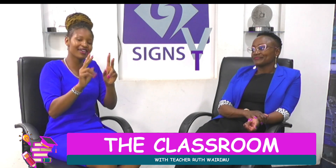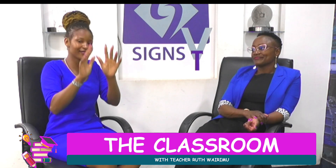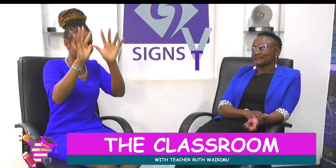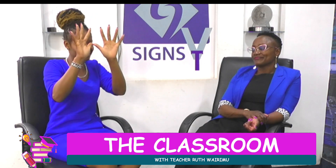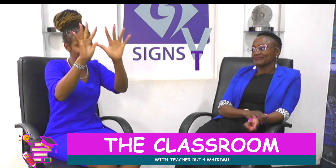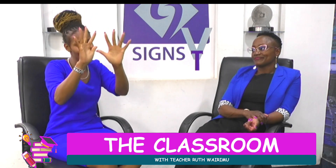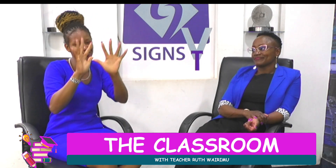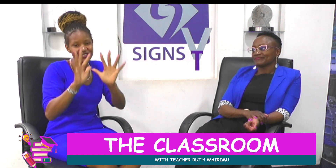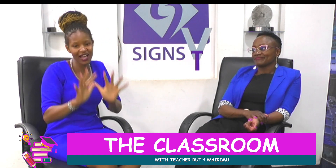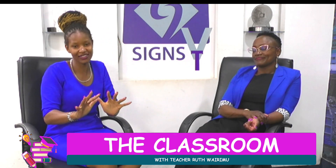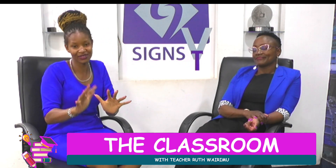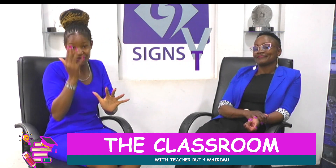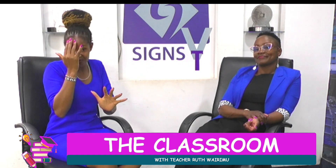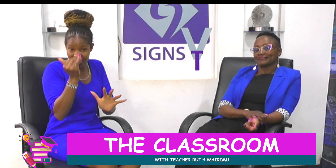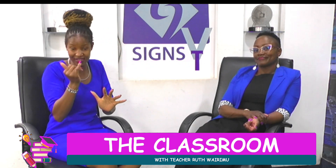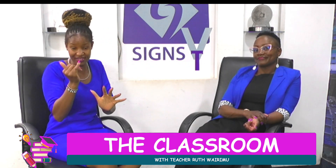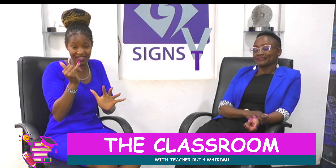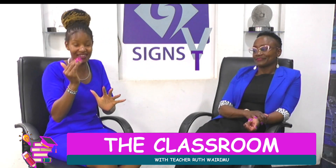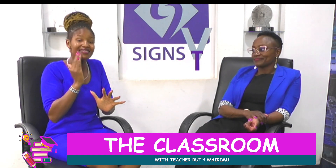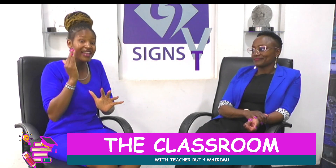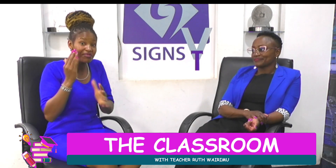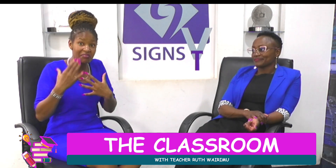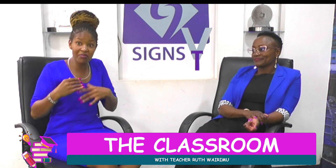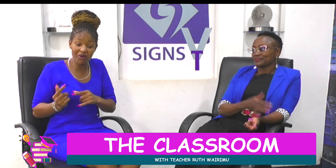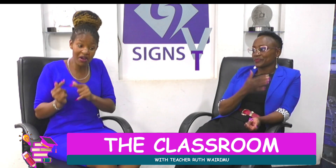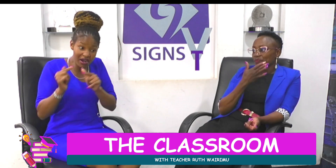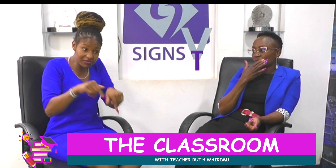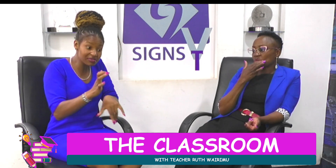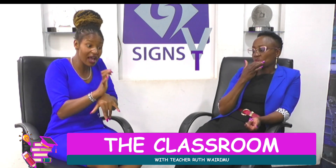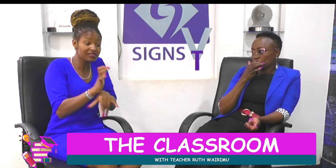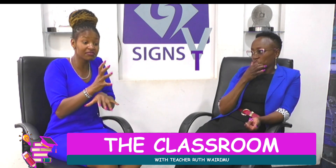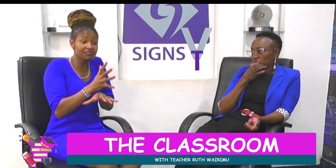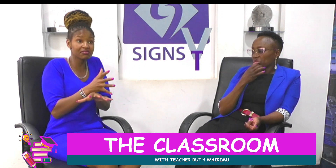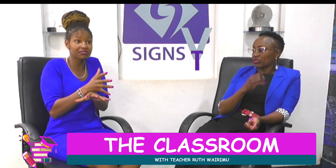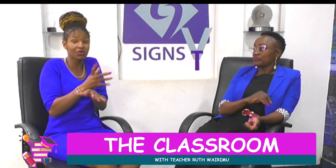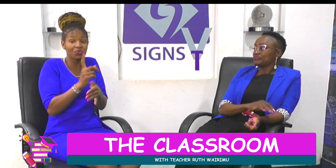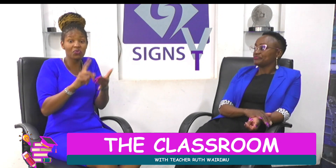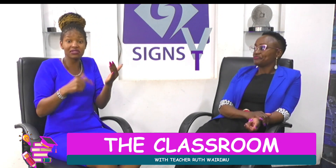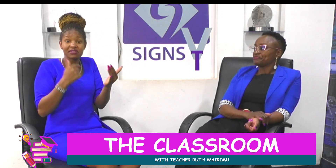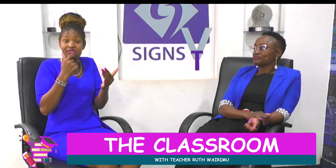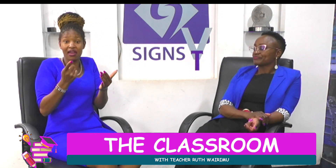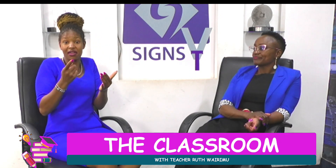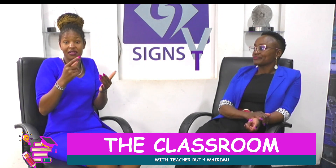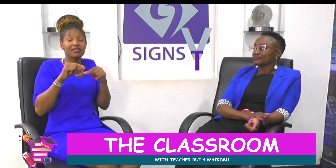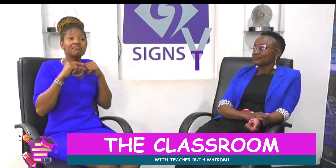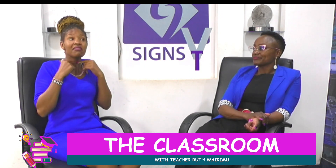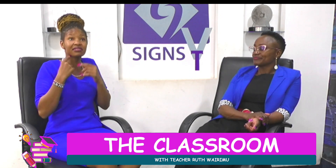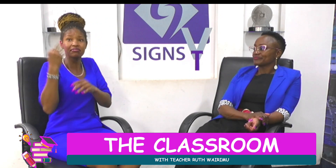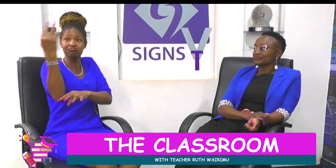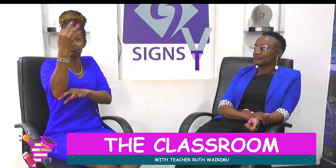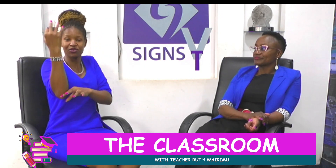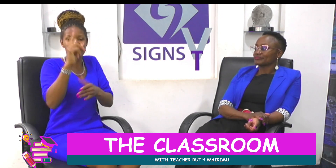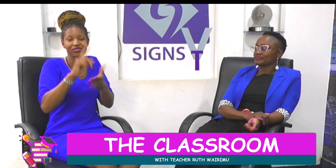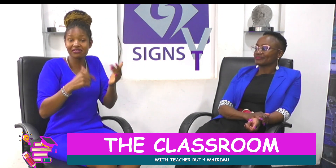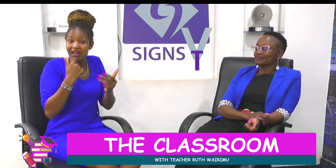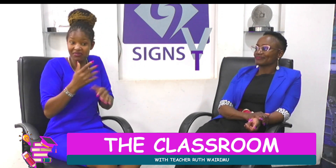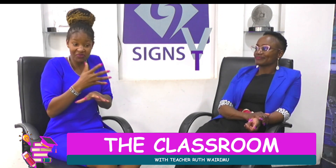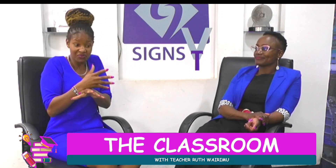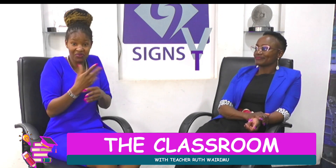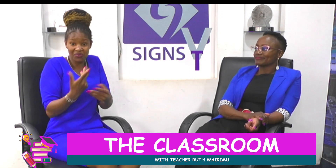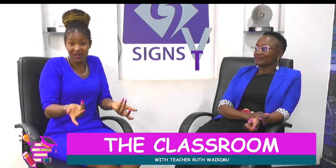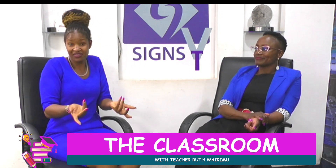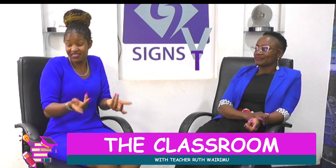Because you see, in church is very important, because very many deaf people normally go to churches, but they are